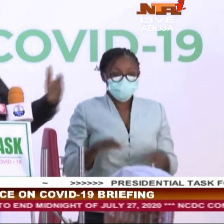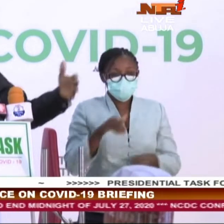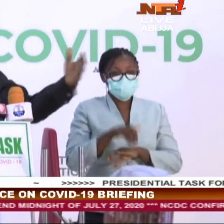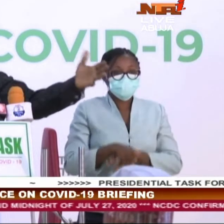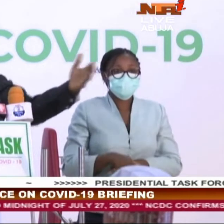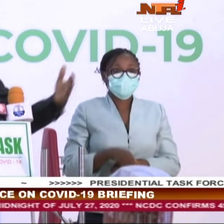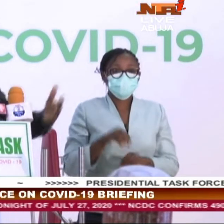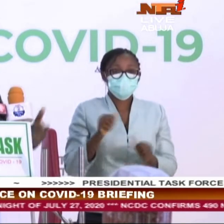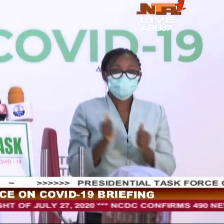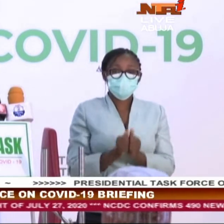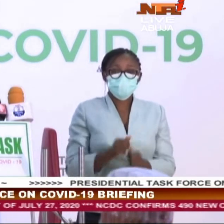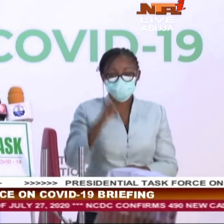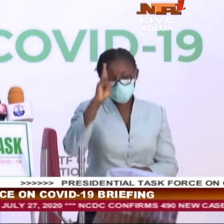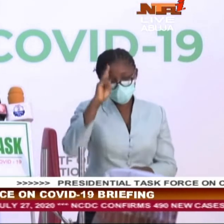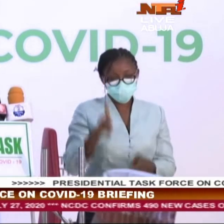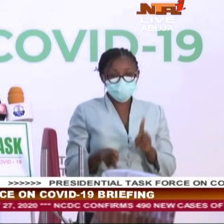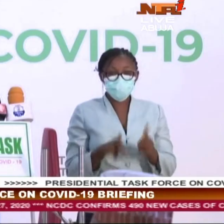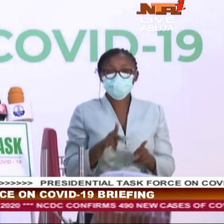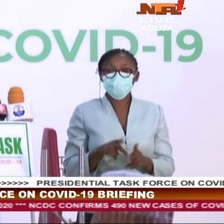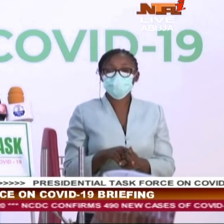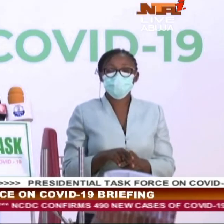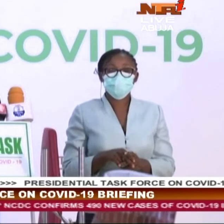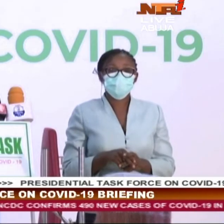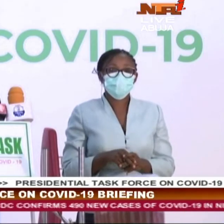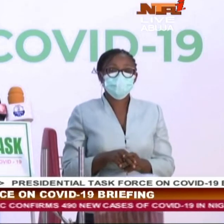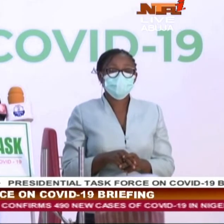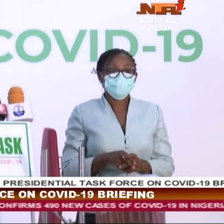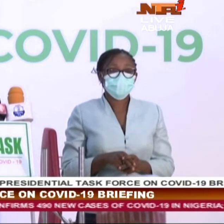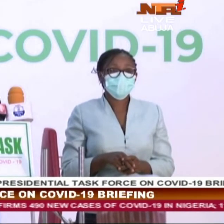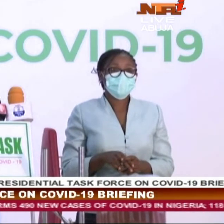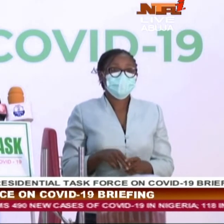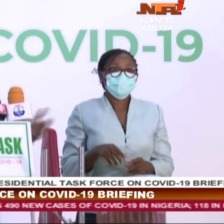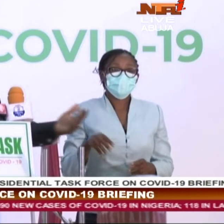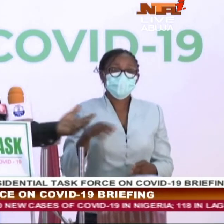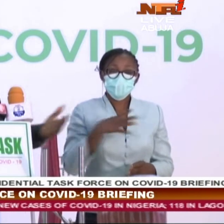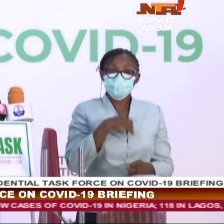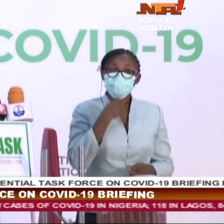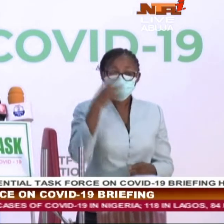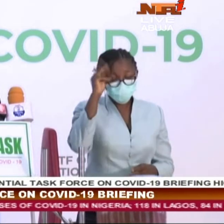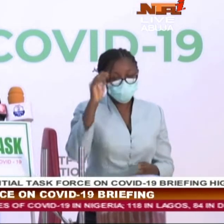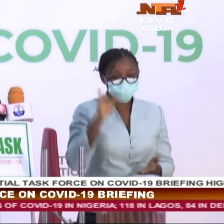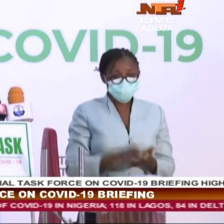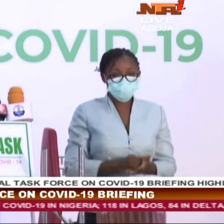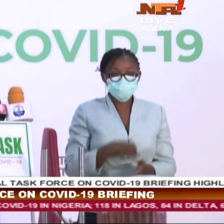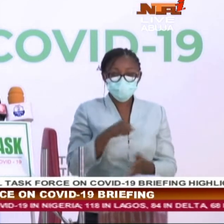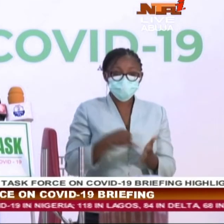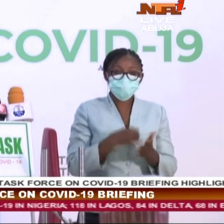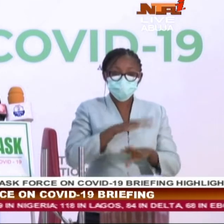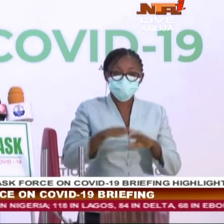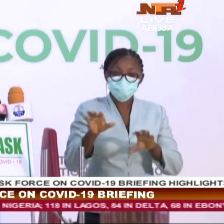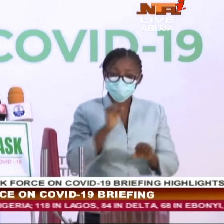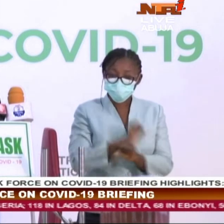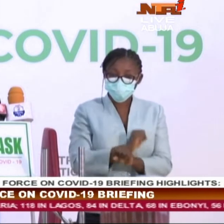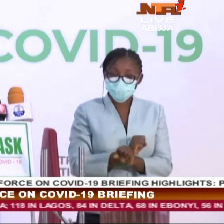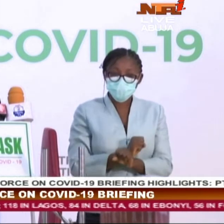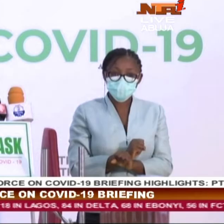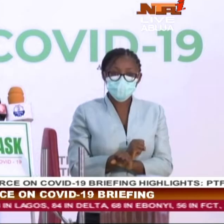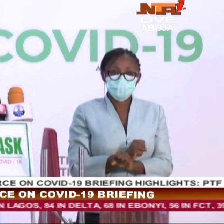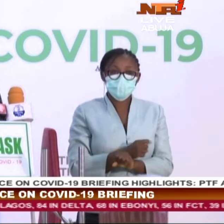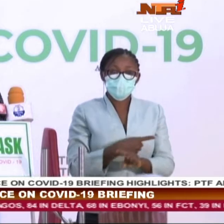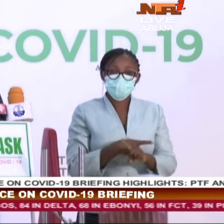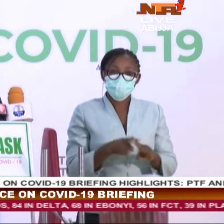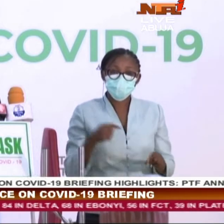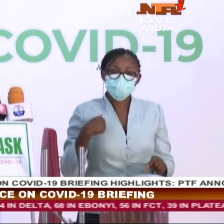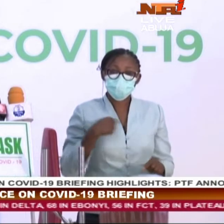commissioners manning the borders, realized that it was not working. And like Dr. Sani rightly said, we